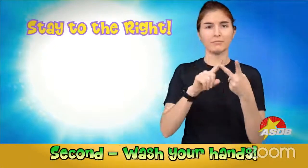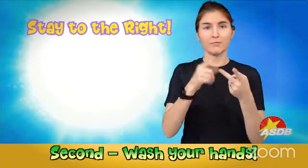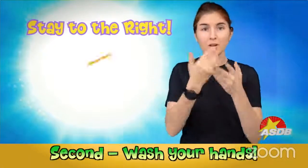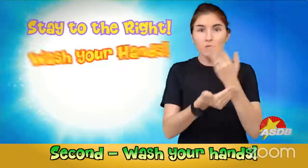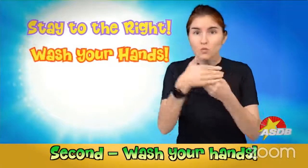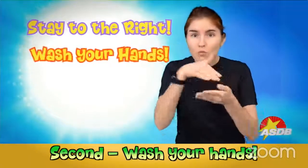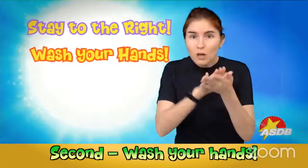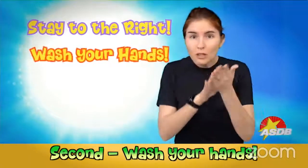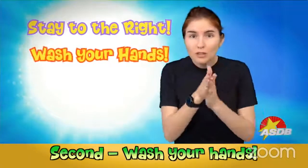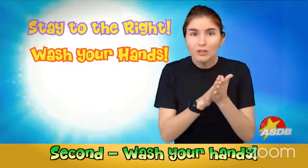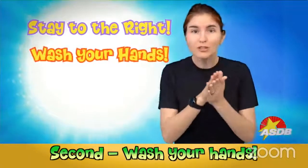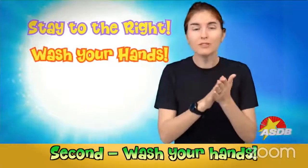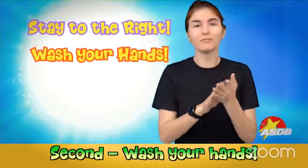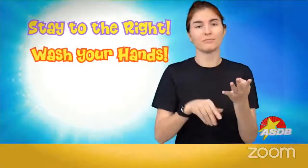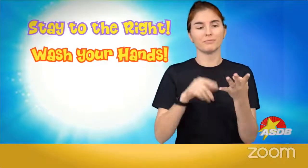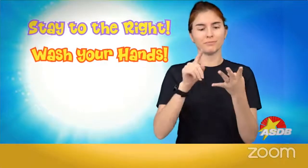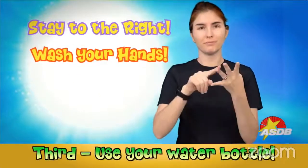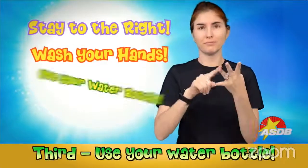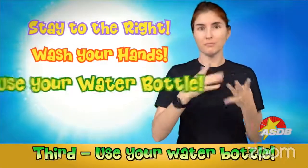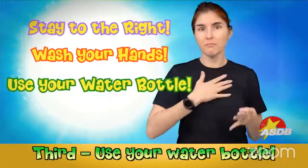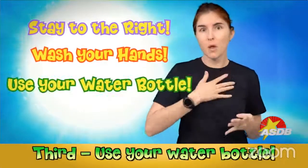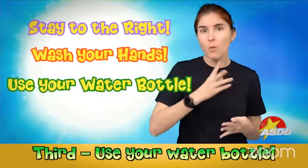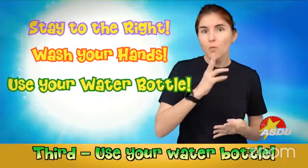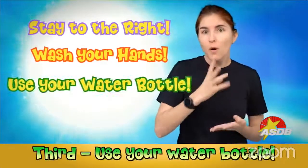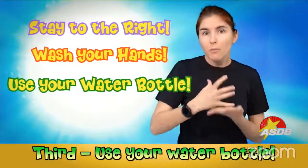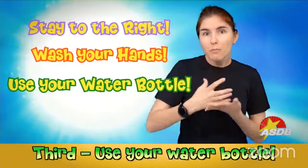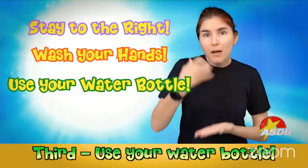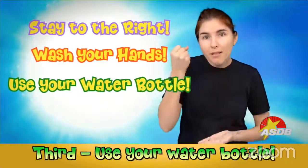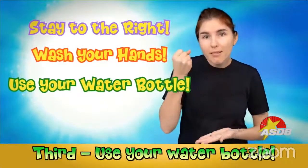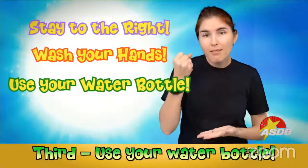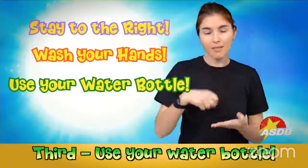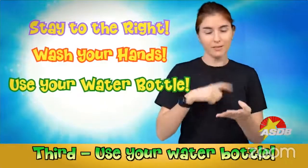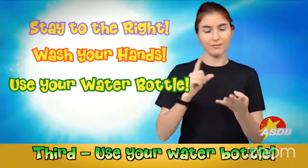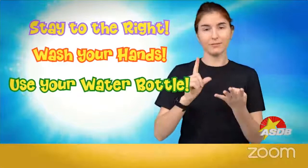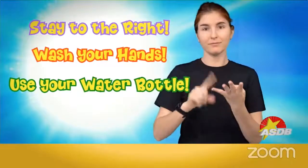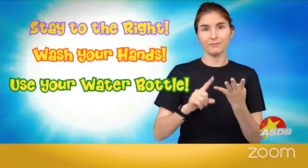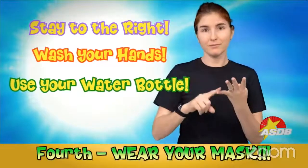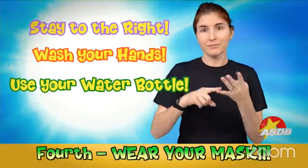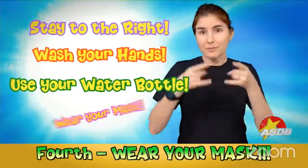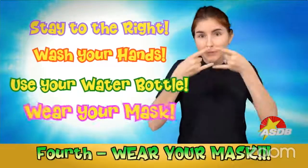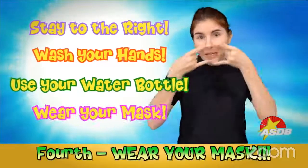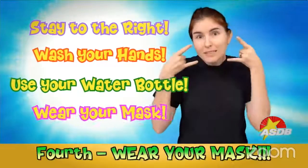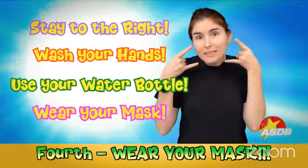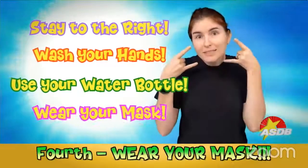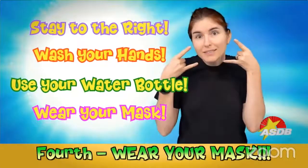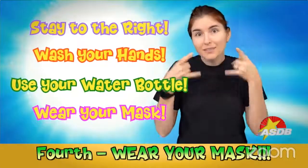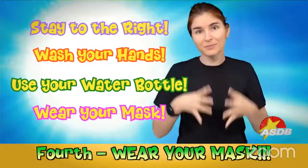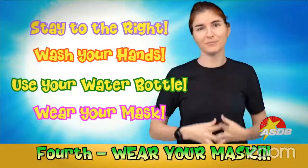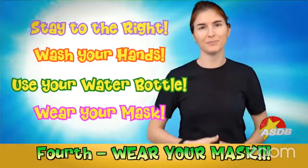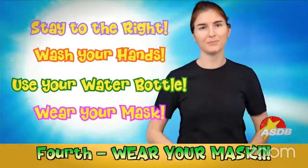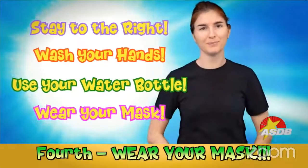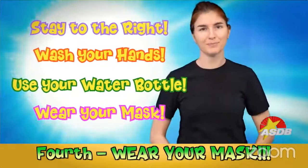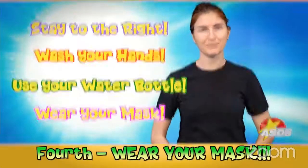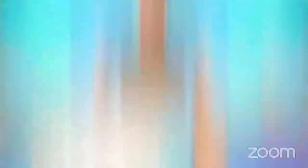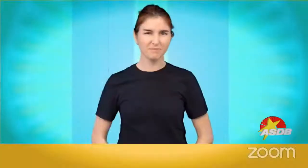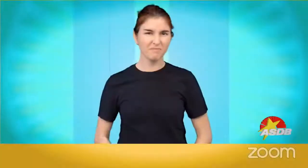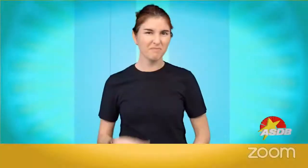Second, wash your hands. Third, use your water bottle. Fourth, wear your mask.